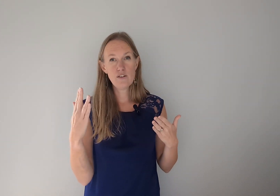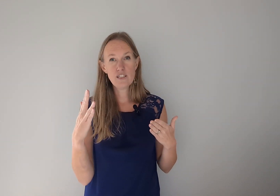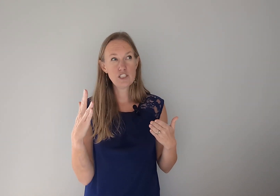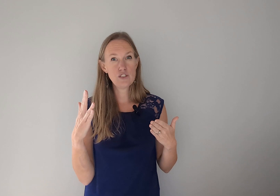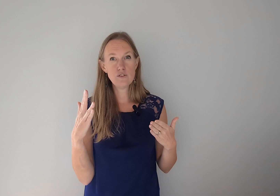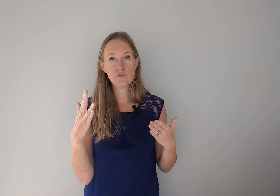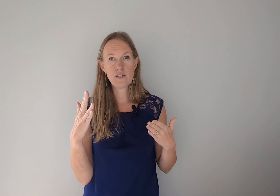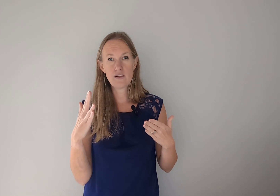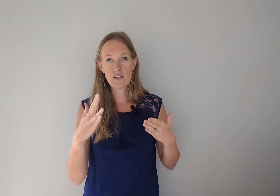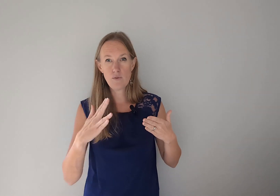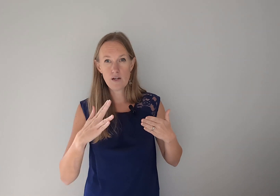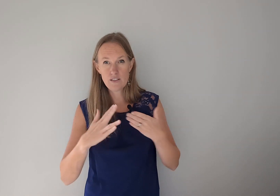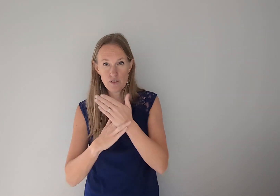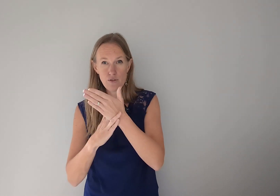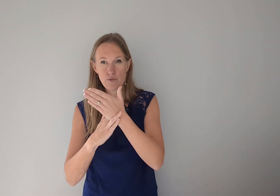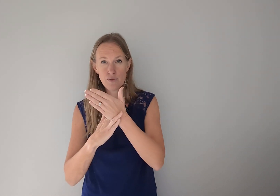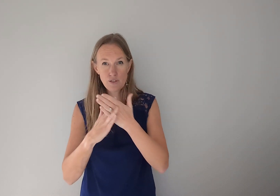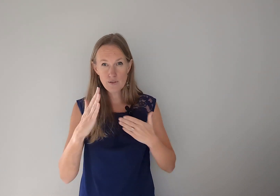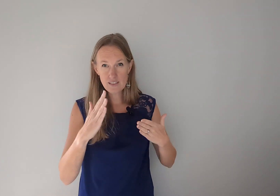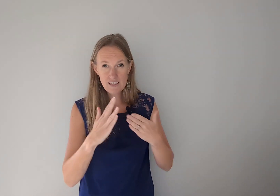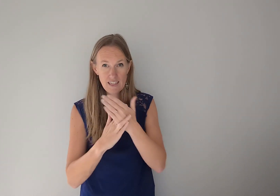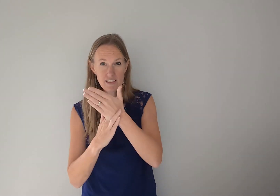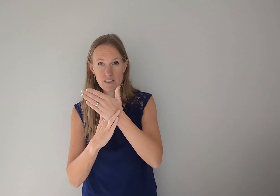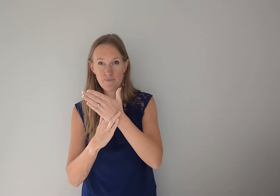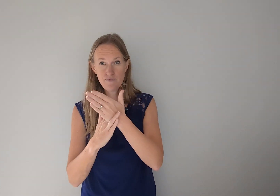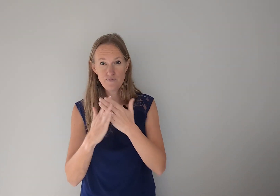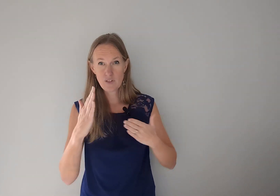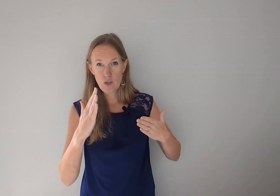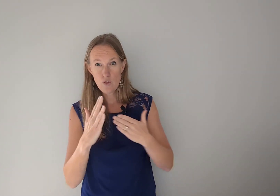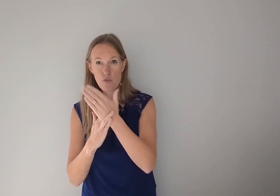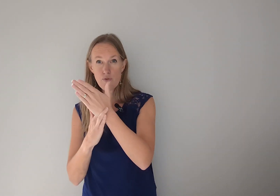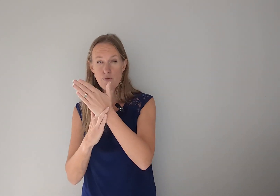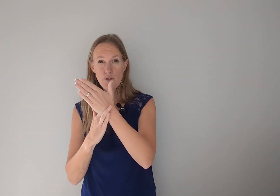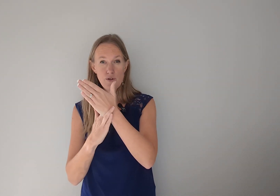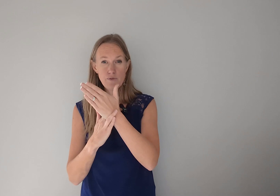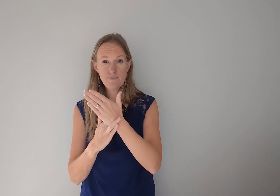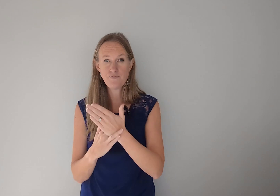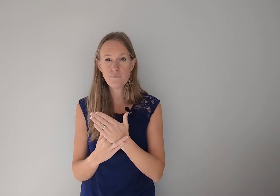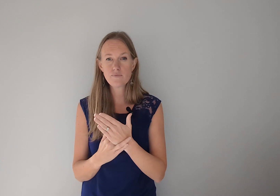can choose whether or not you want to do through like that. Through.